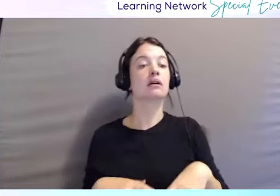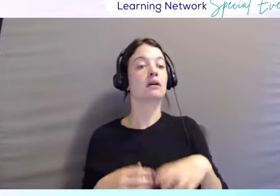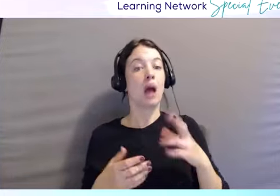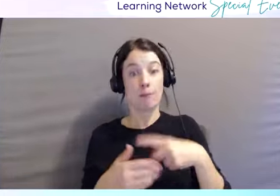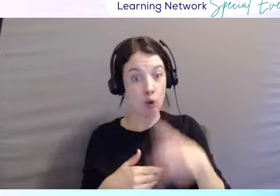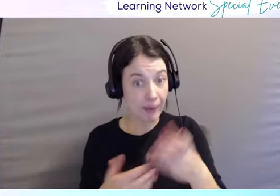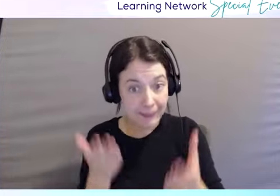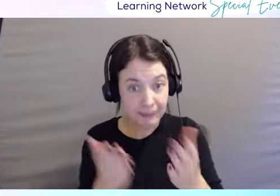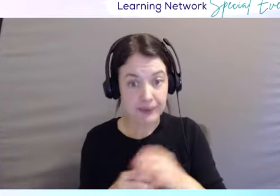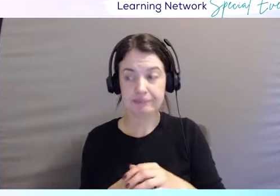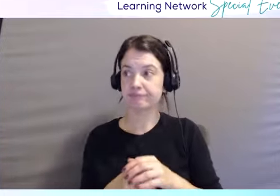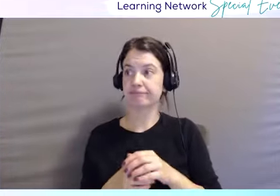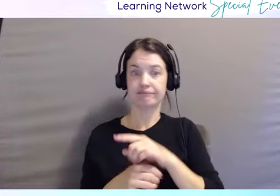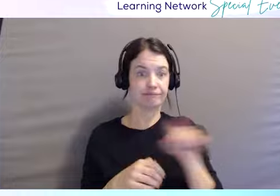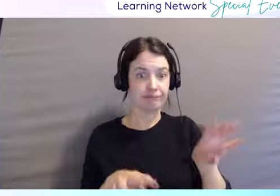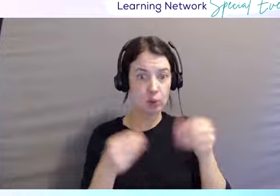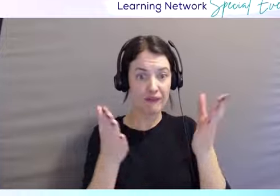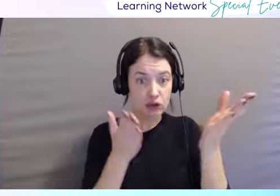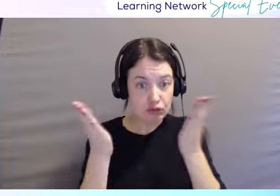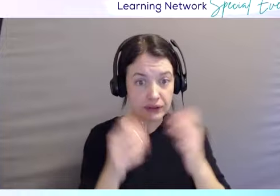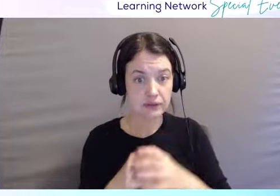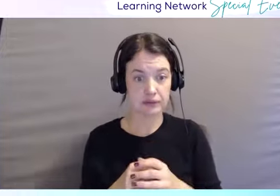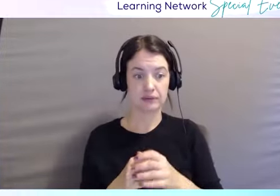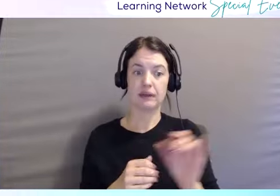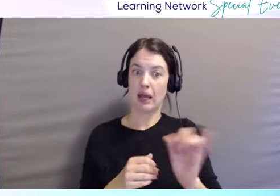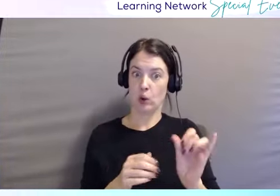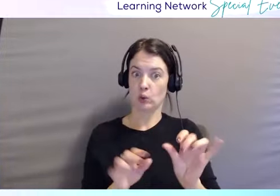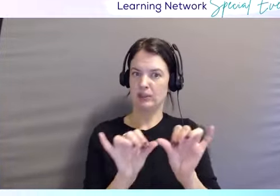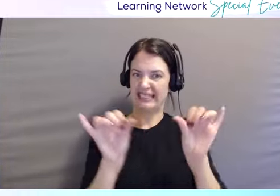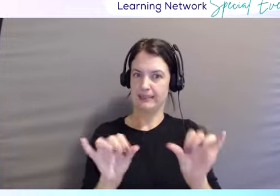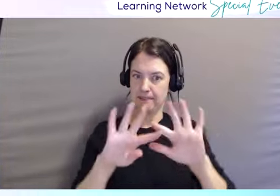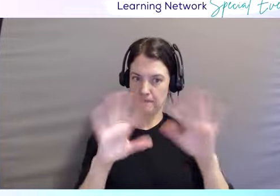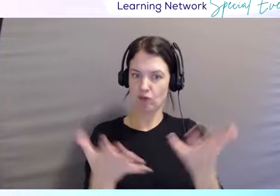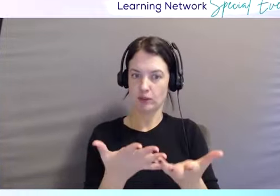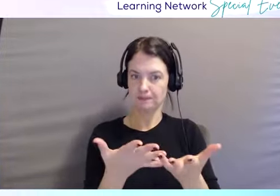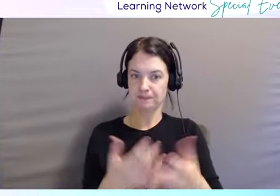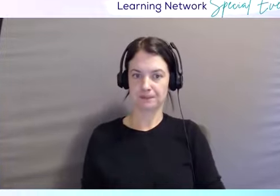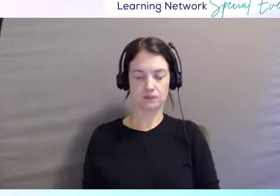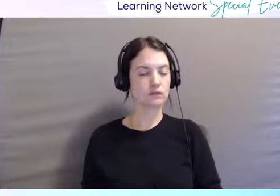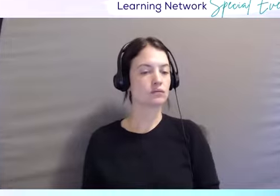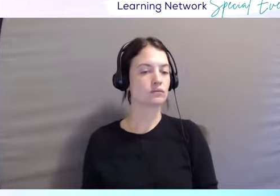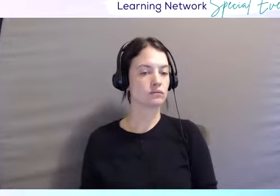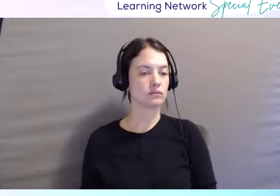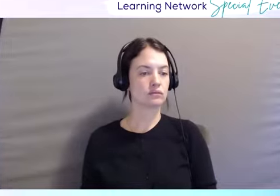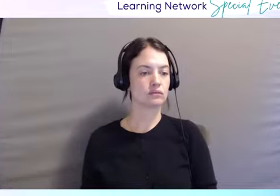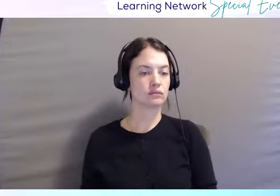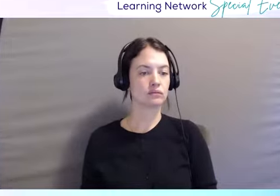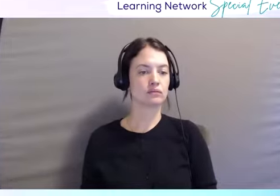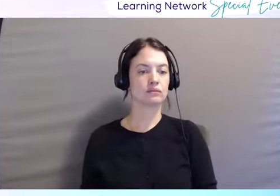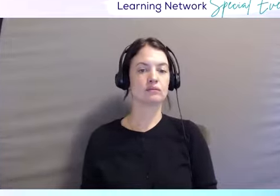service, and as a system. And let's just go through them. As an individual, one